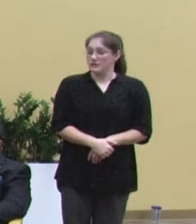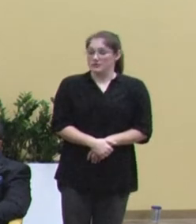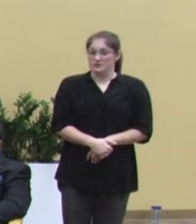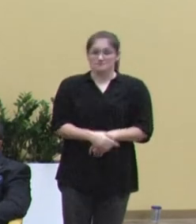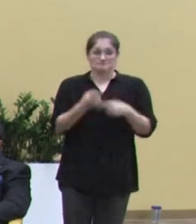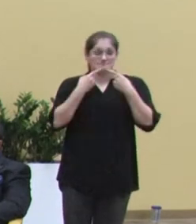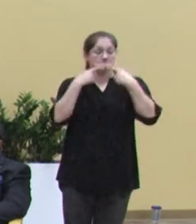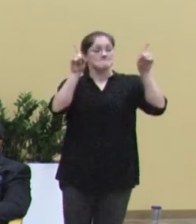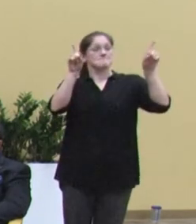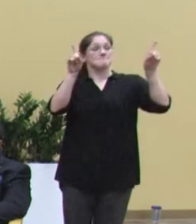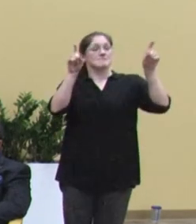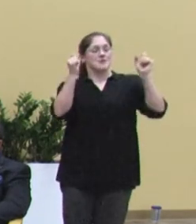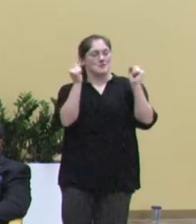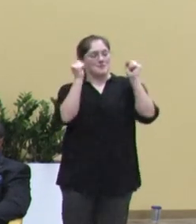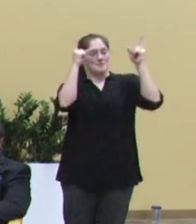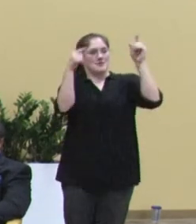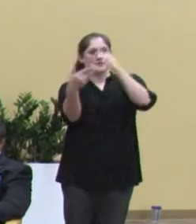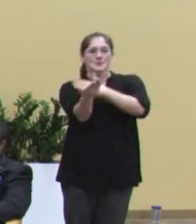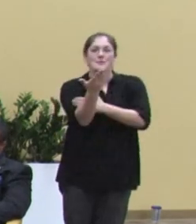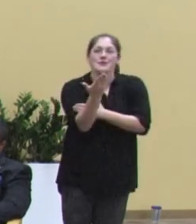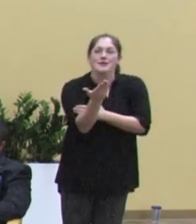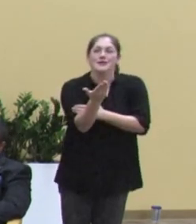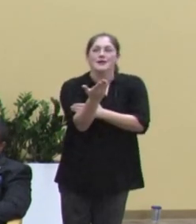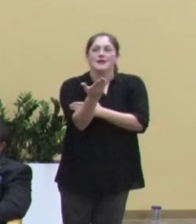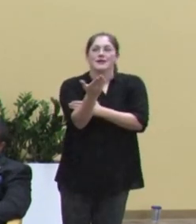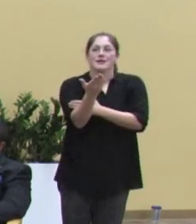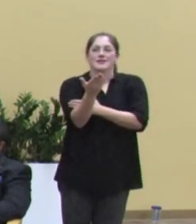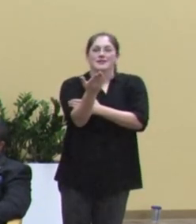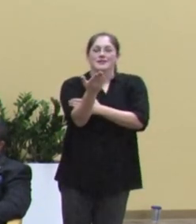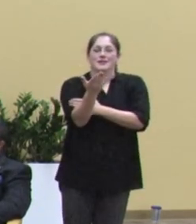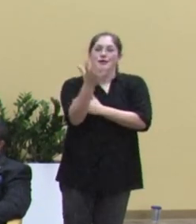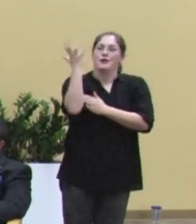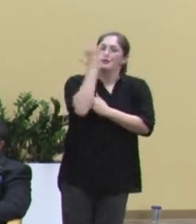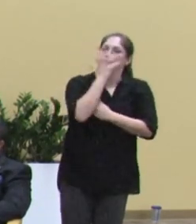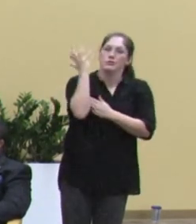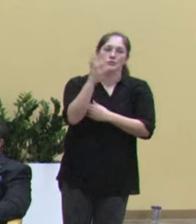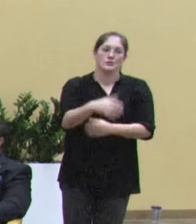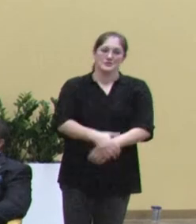up tomorrow was an accomplishment for him.